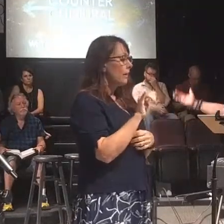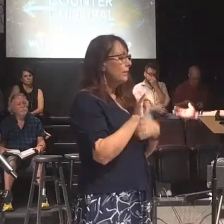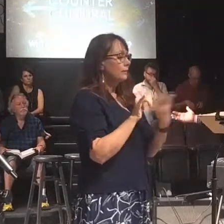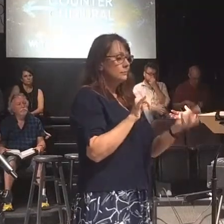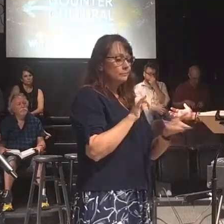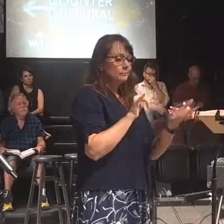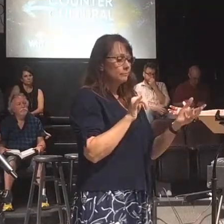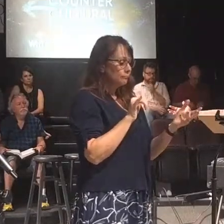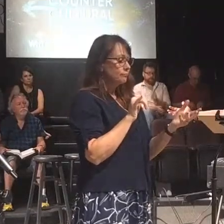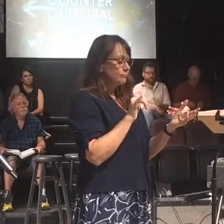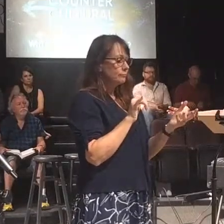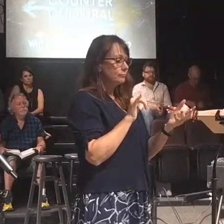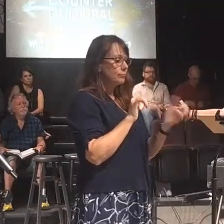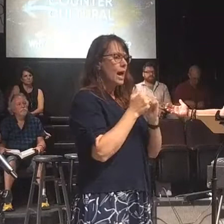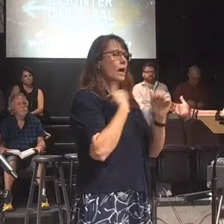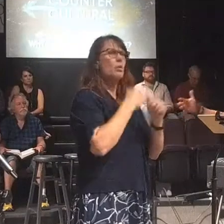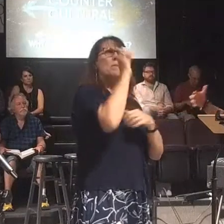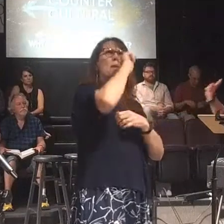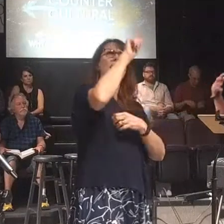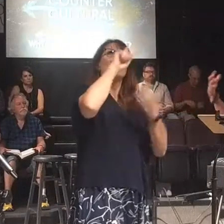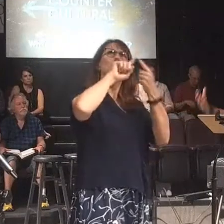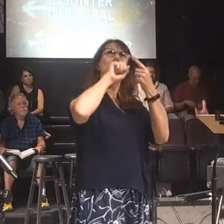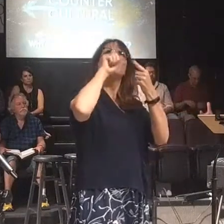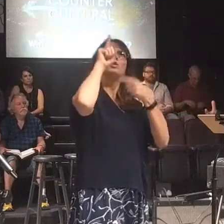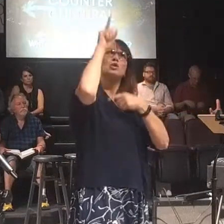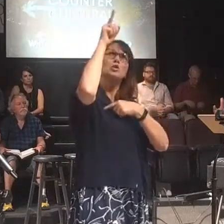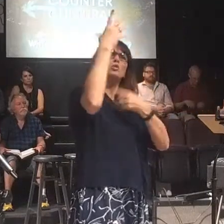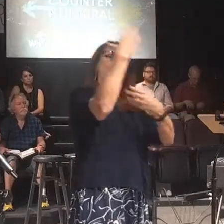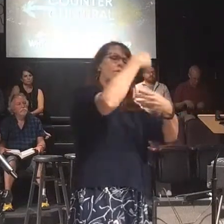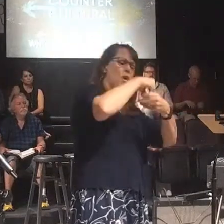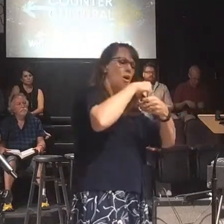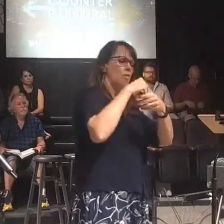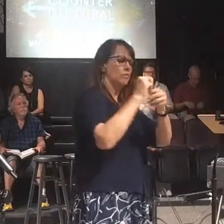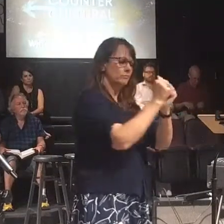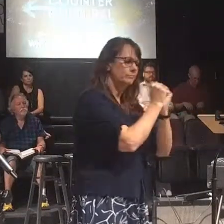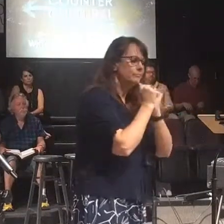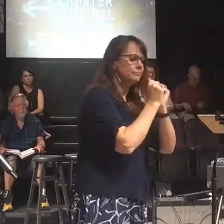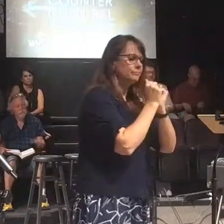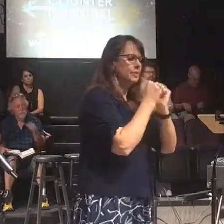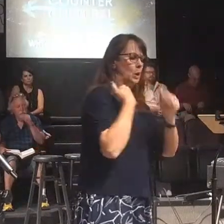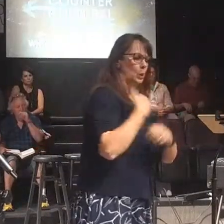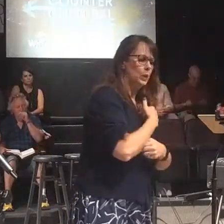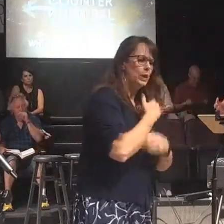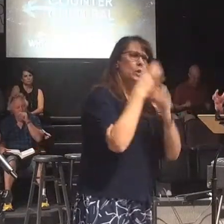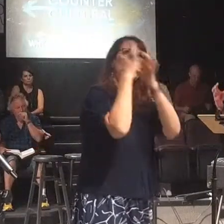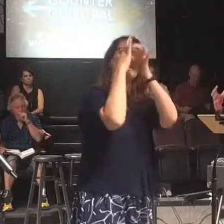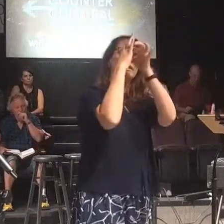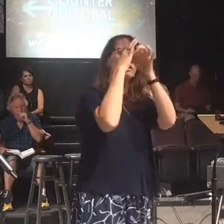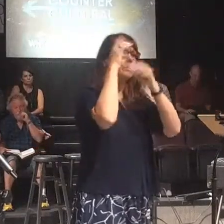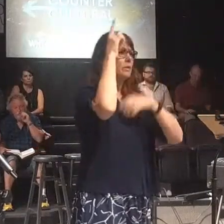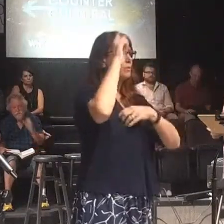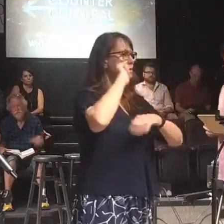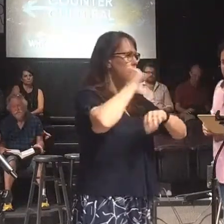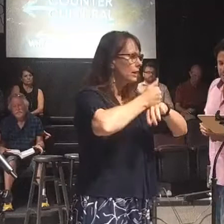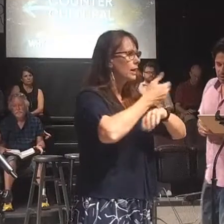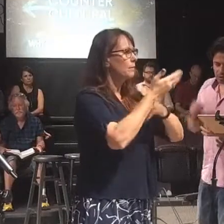a collectively relationship with God. And they were restoring some things about a life under God and